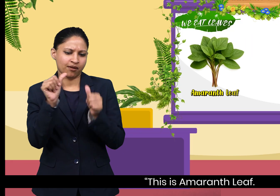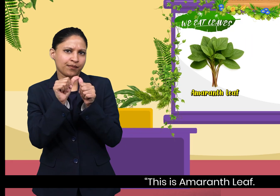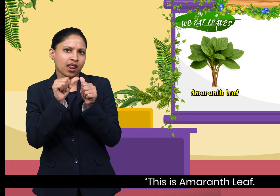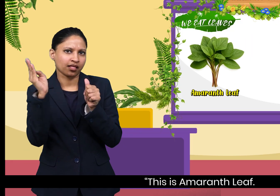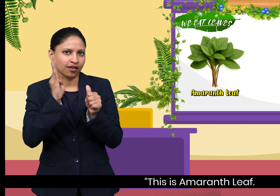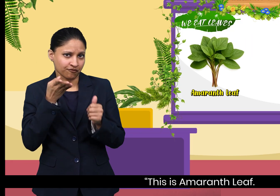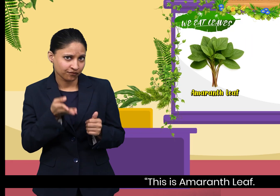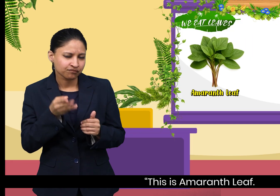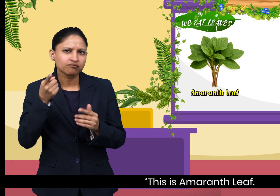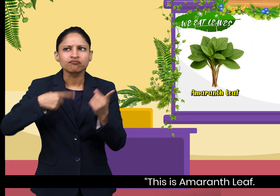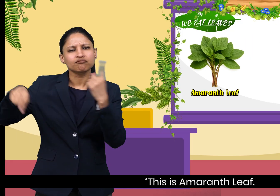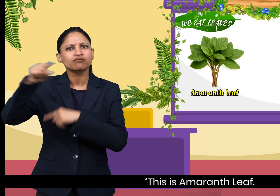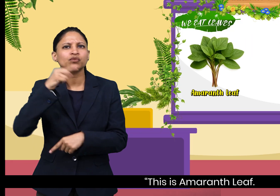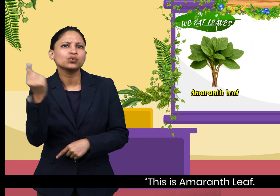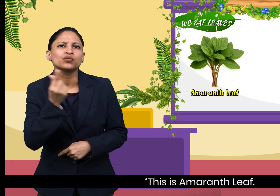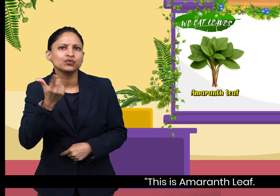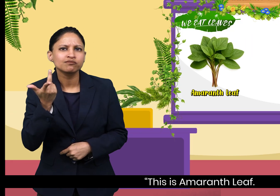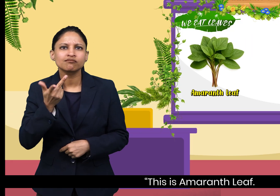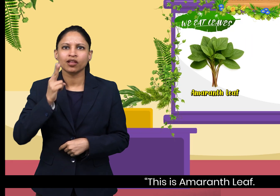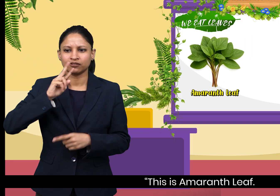This is amaranth leaf.